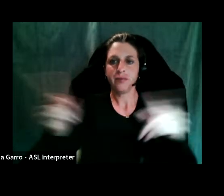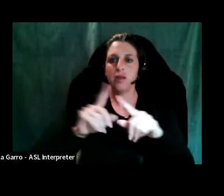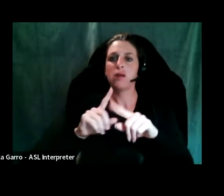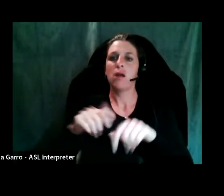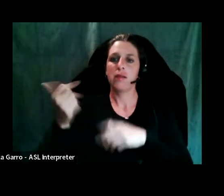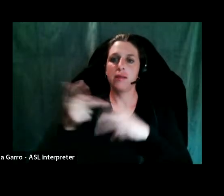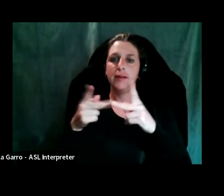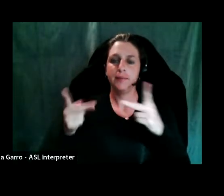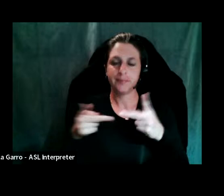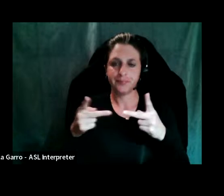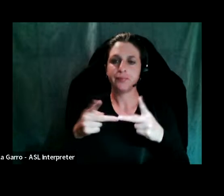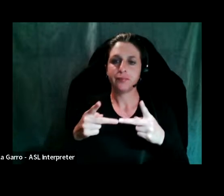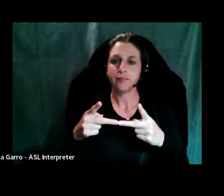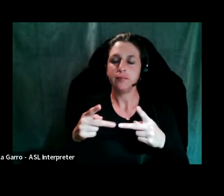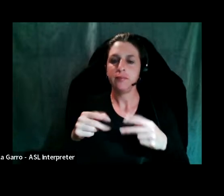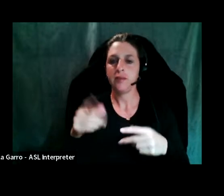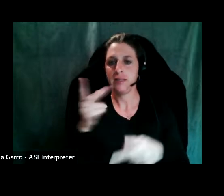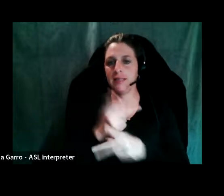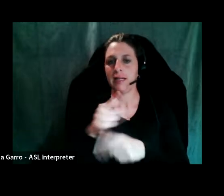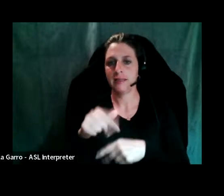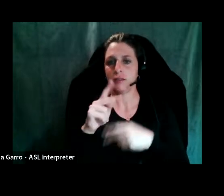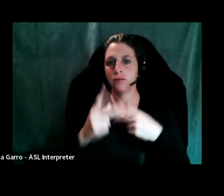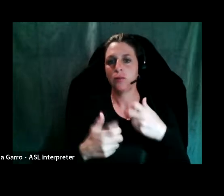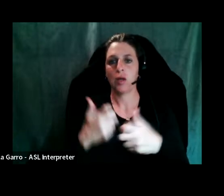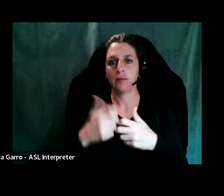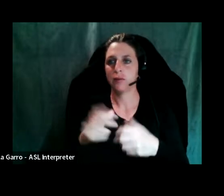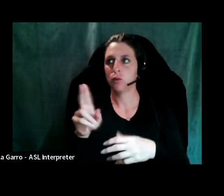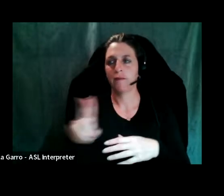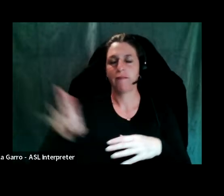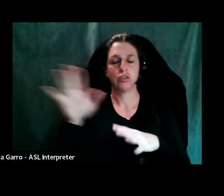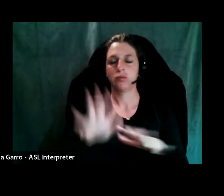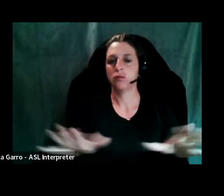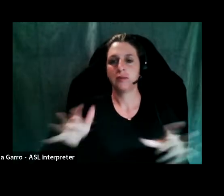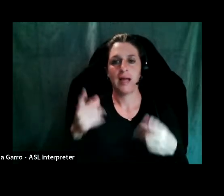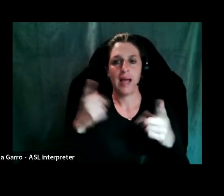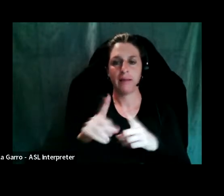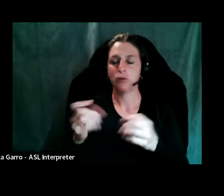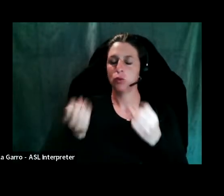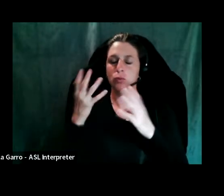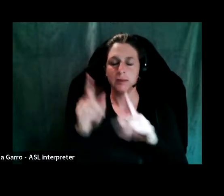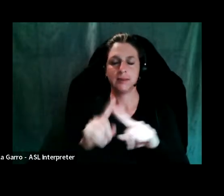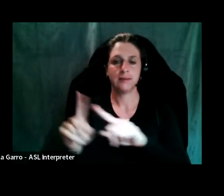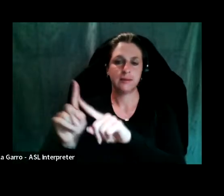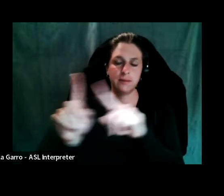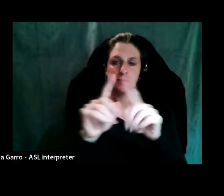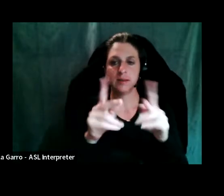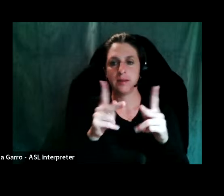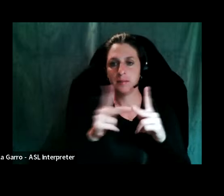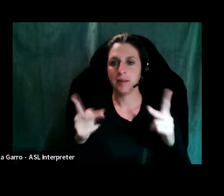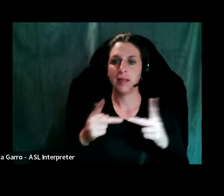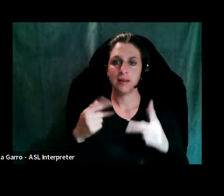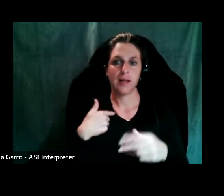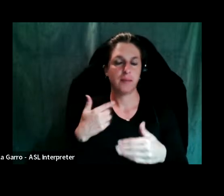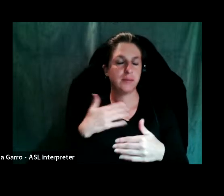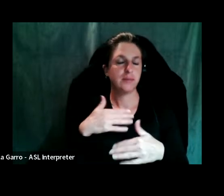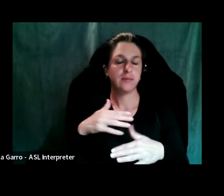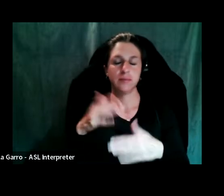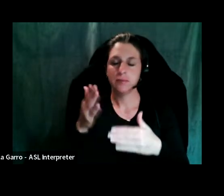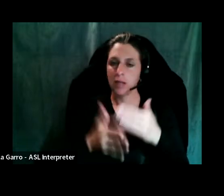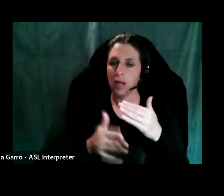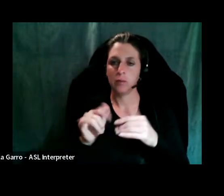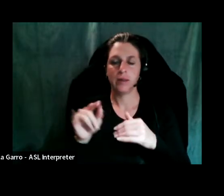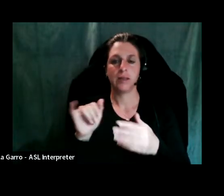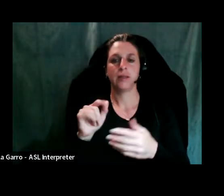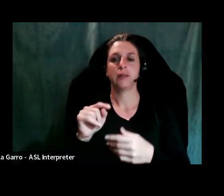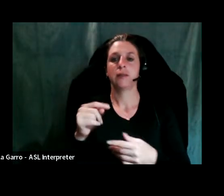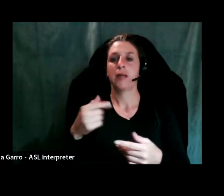problem, because it is universal. I mean, it's happening too many places, and I'm done with it. And I'm trying to, as an administrator,